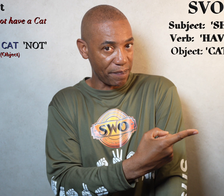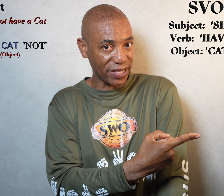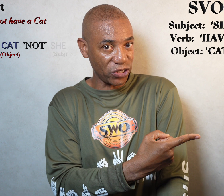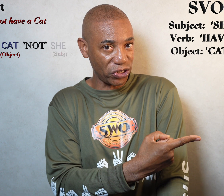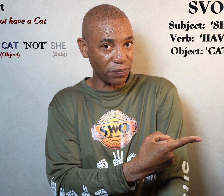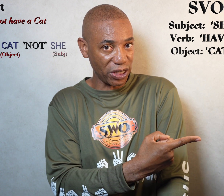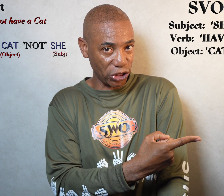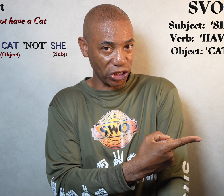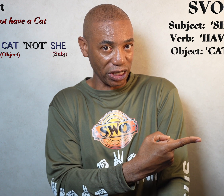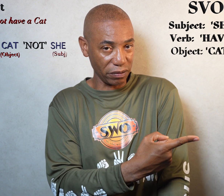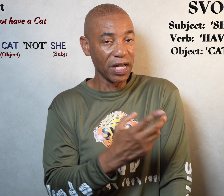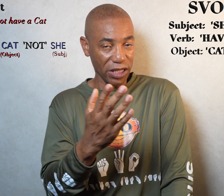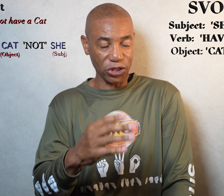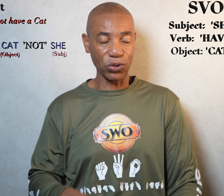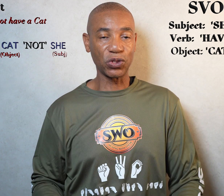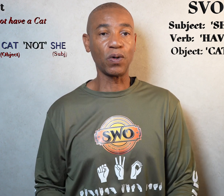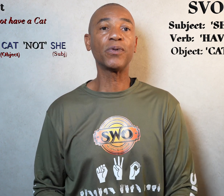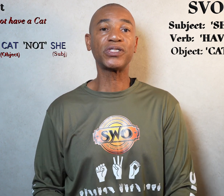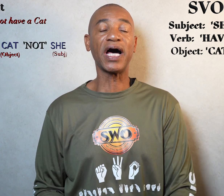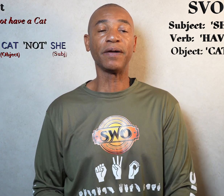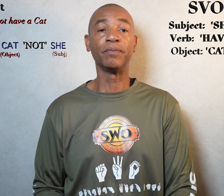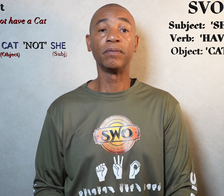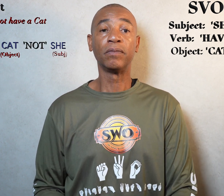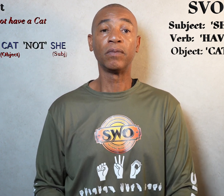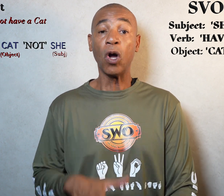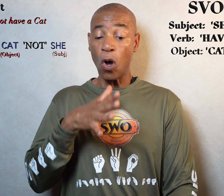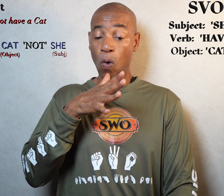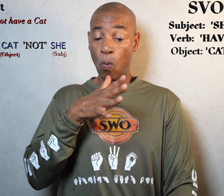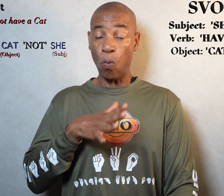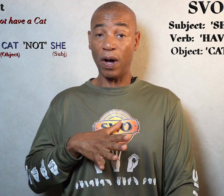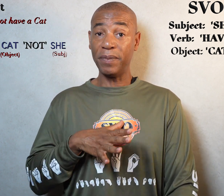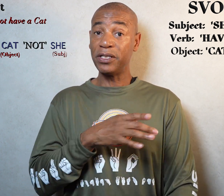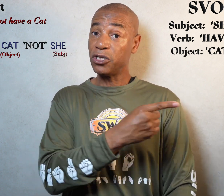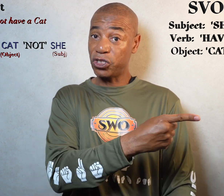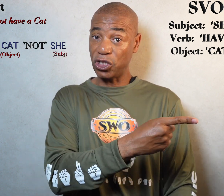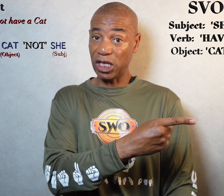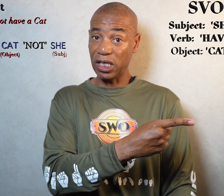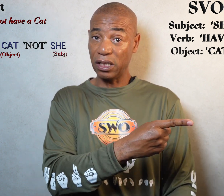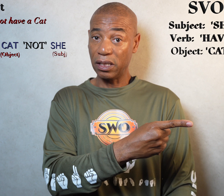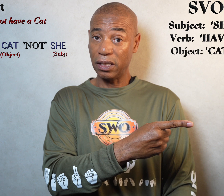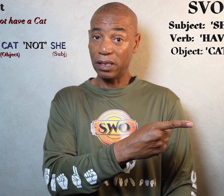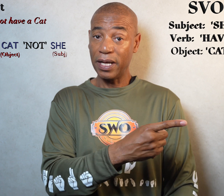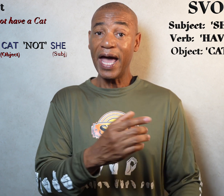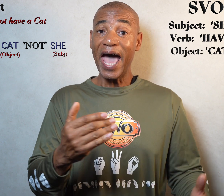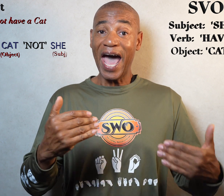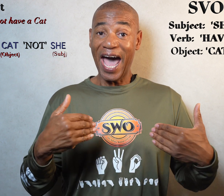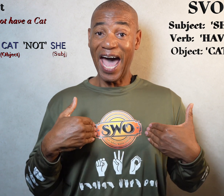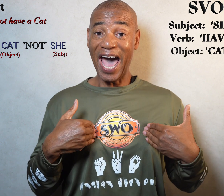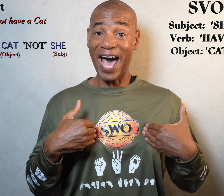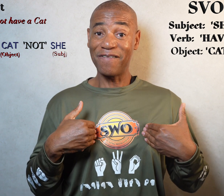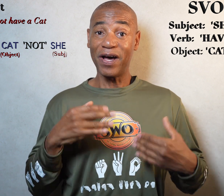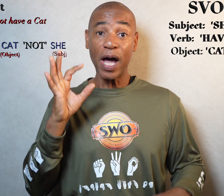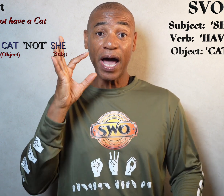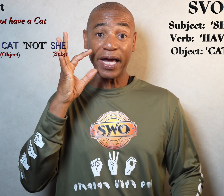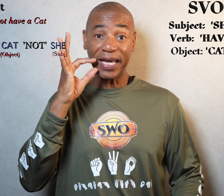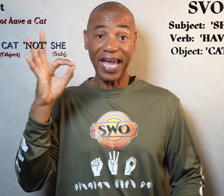back to the subject, she. Let's do this one more time. Woman, she, have,